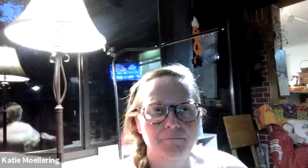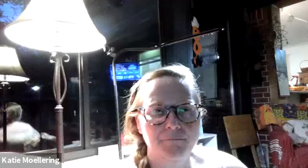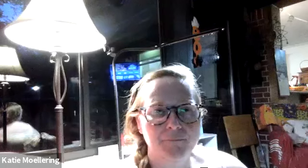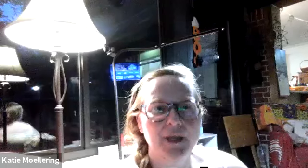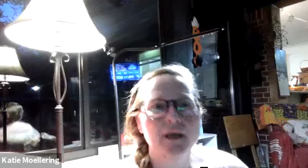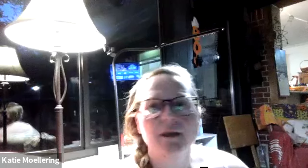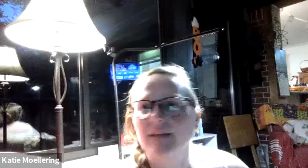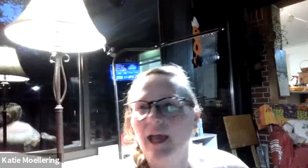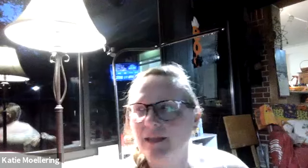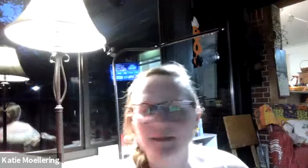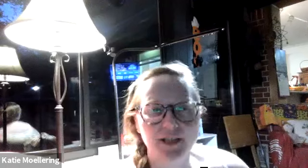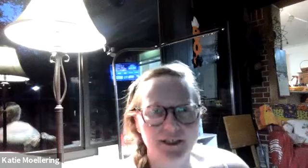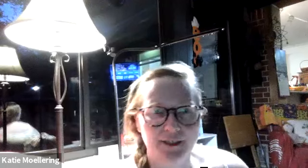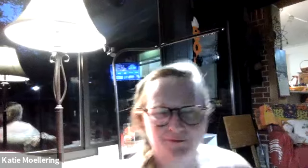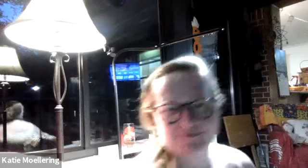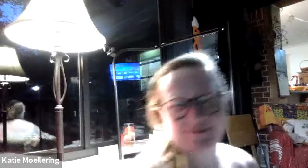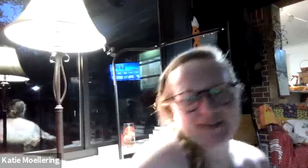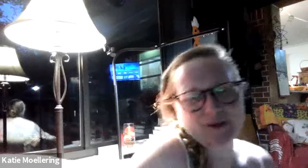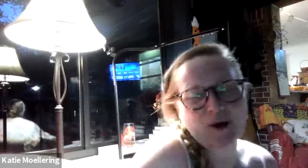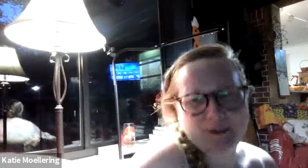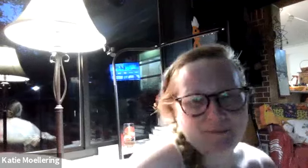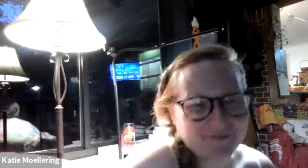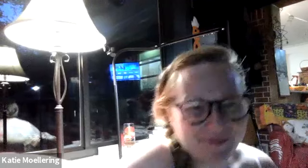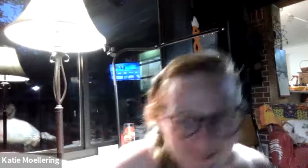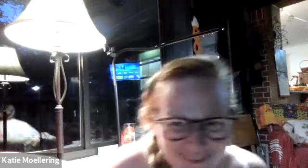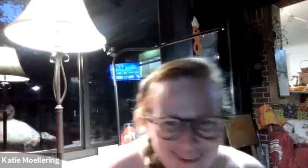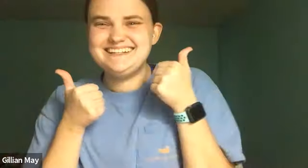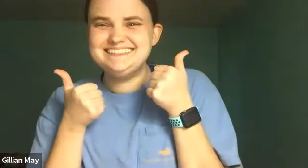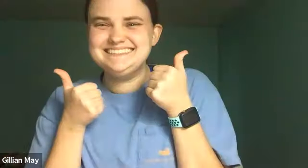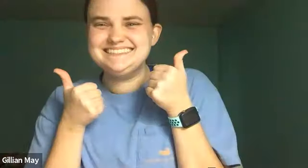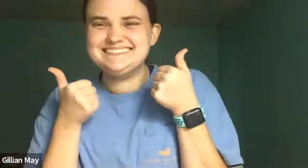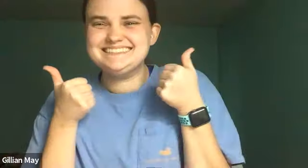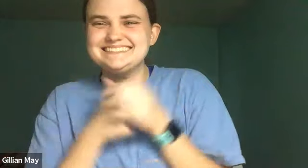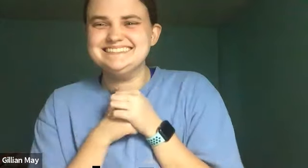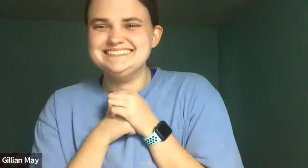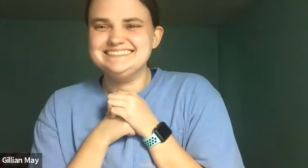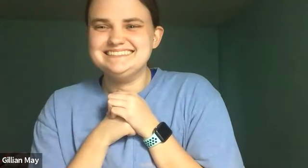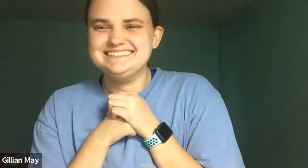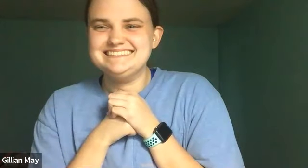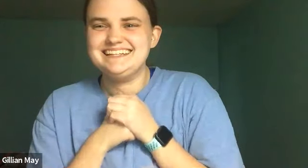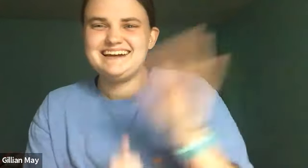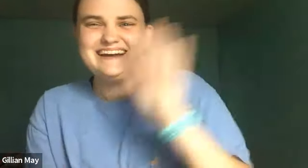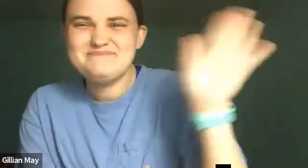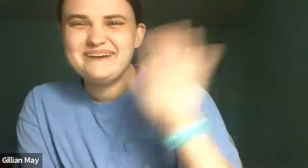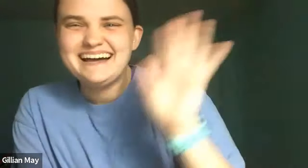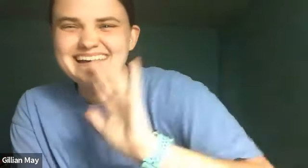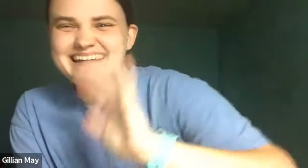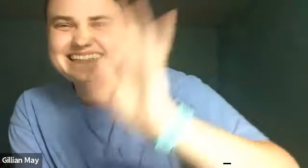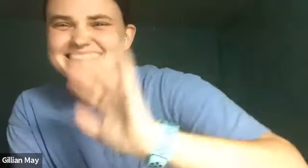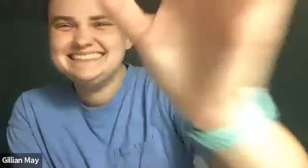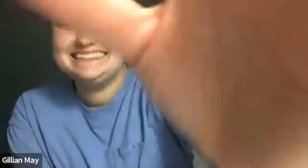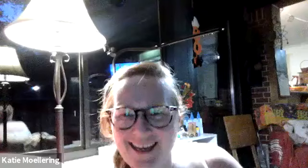So. That is a good idea. Sounds awesome. Okay, well, I'll see you later. All right, bye. Bye.